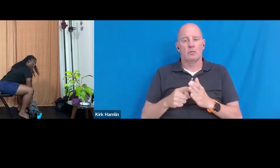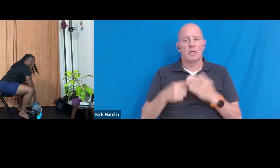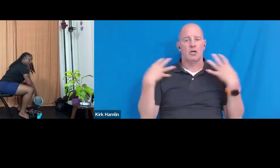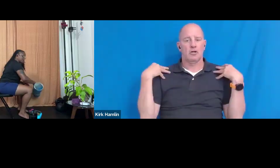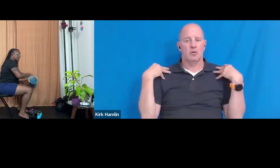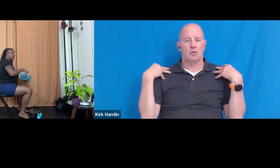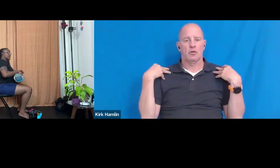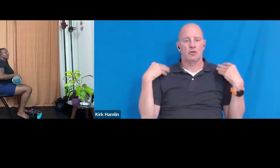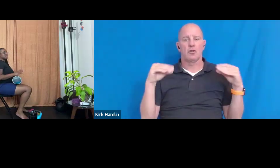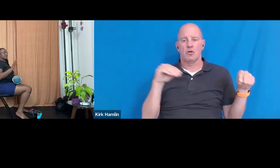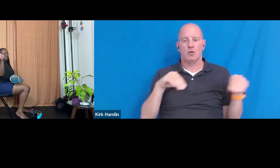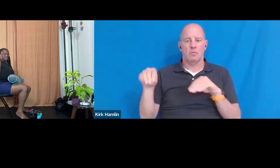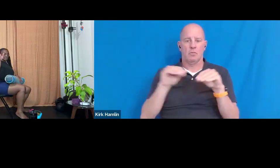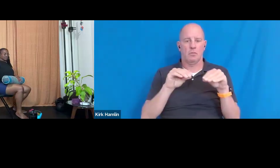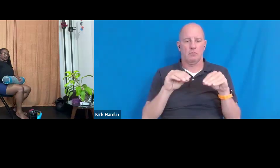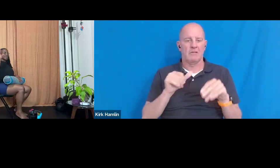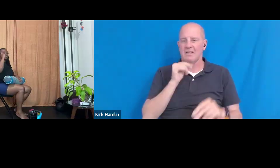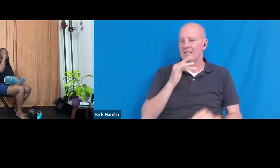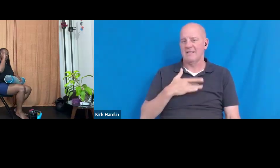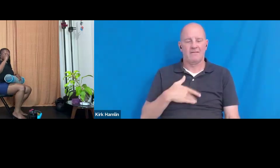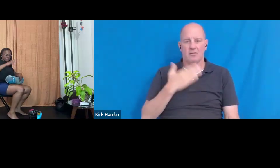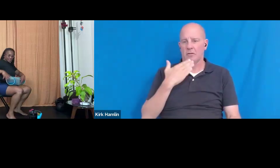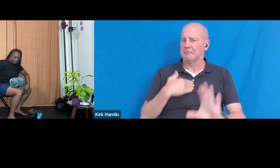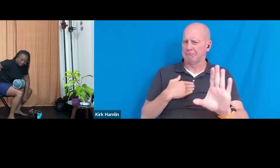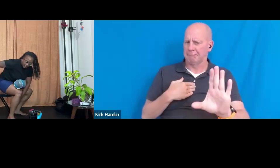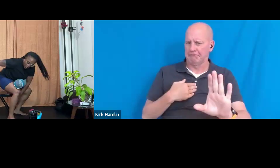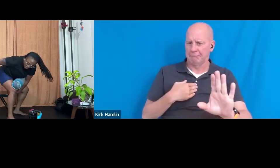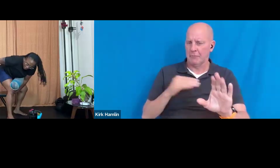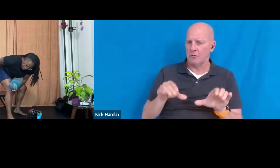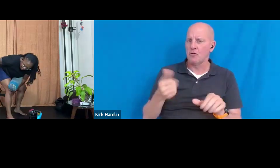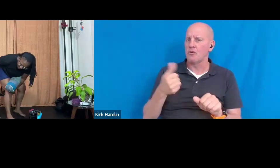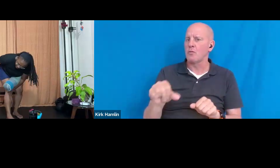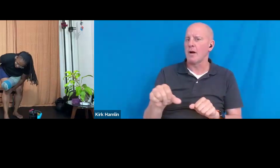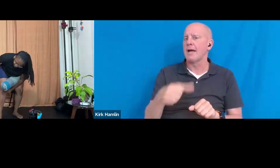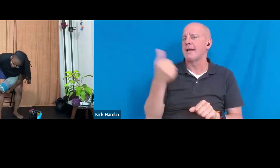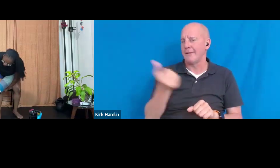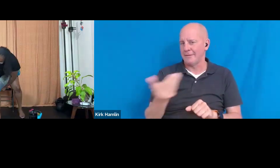internally rotate. So if that doesn't feel good, then skip it. We want something that we can hold.